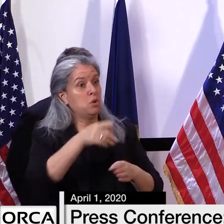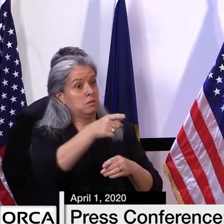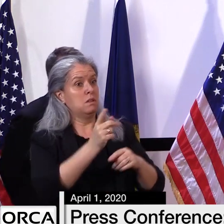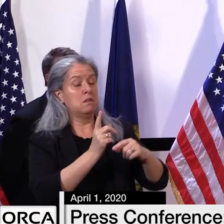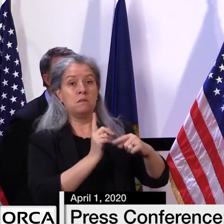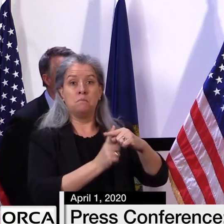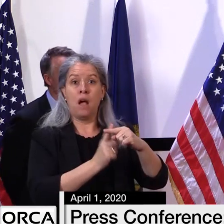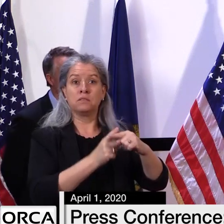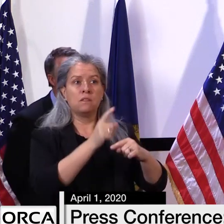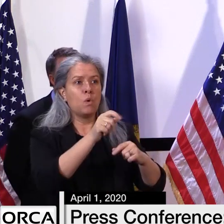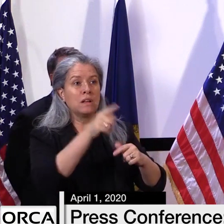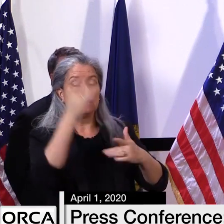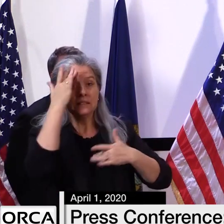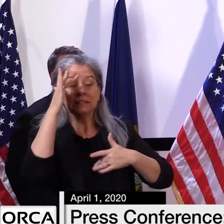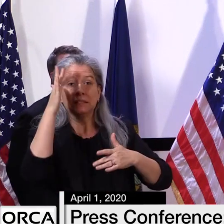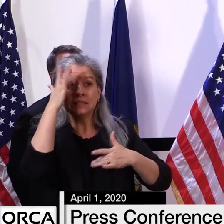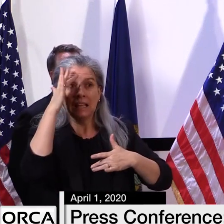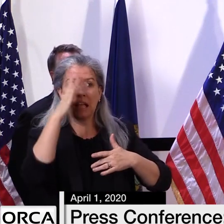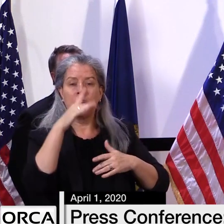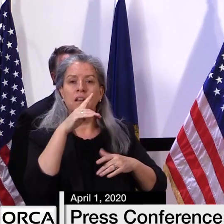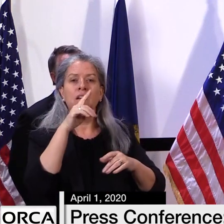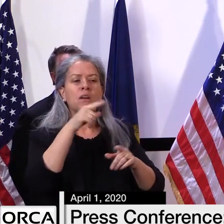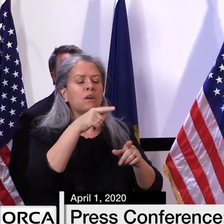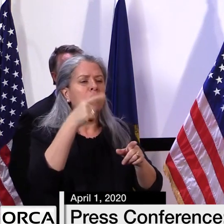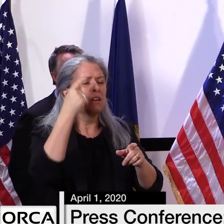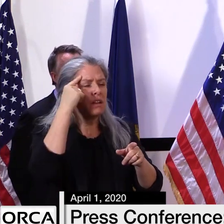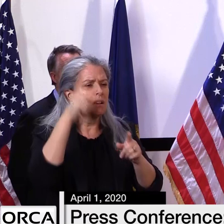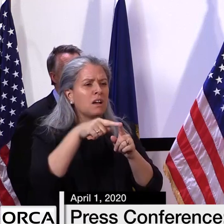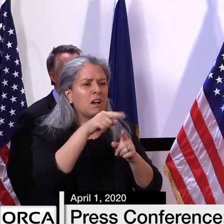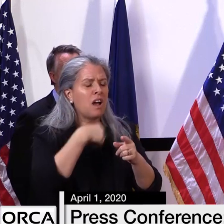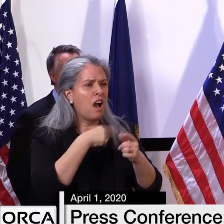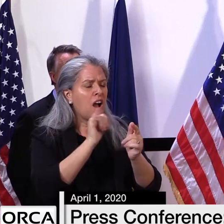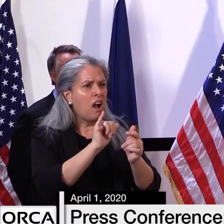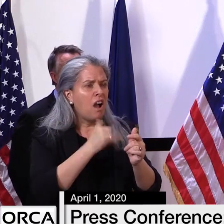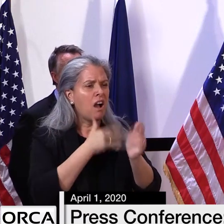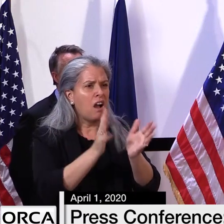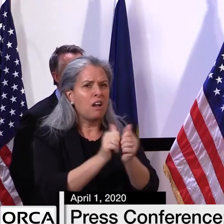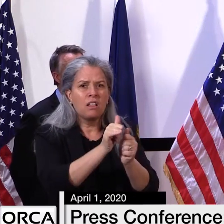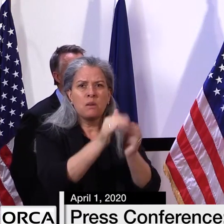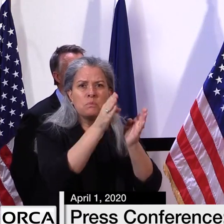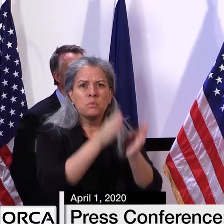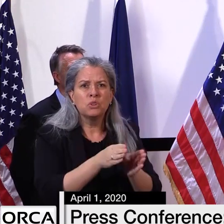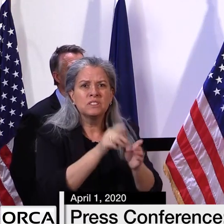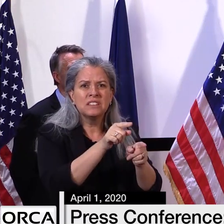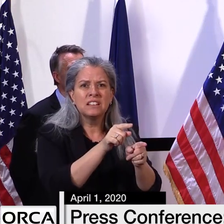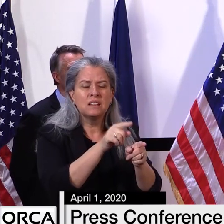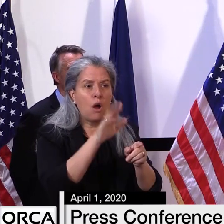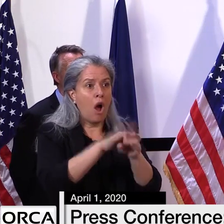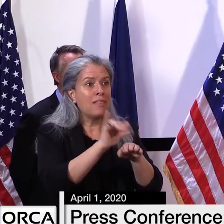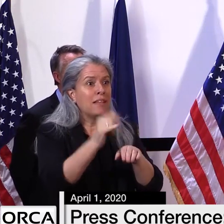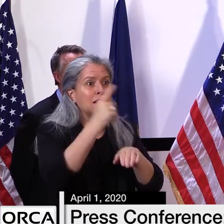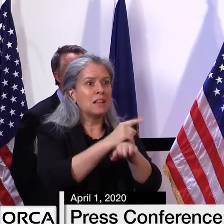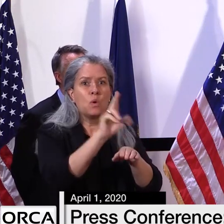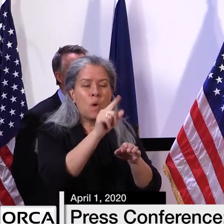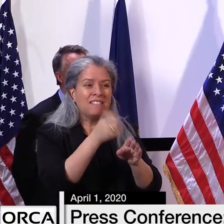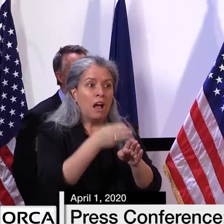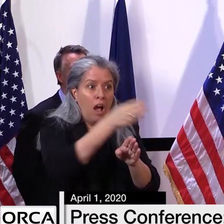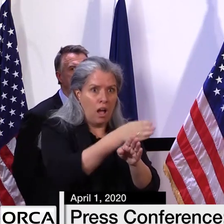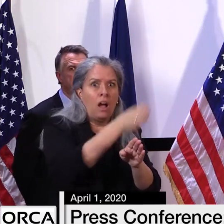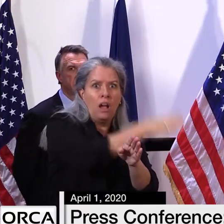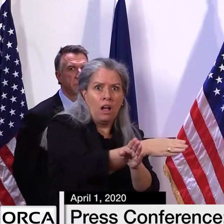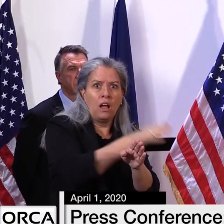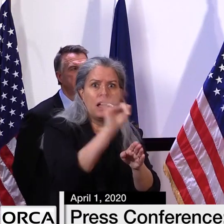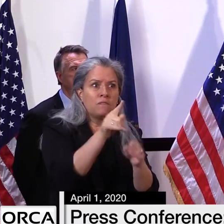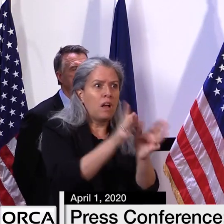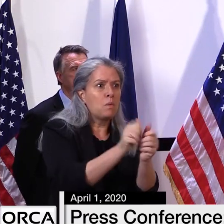than date their time of contact, last contact with that person, to the day they got sick, work back 48